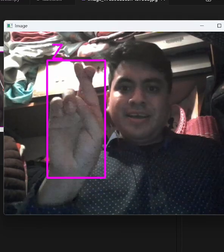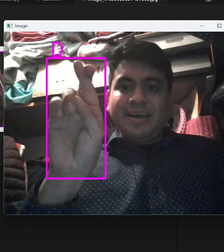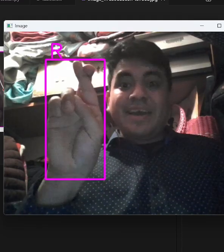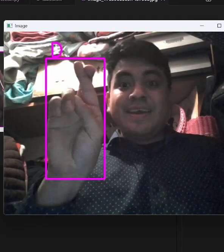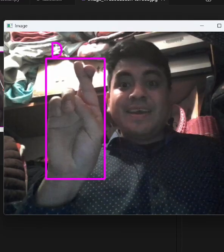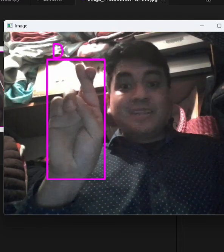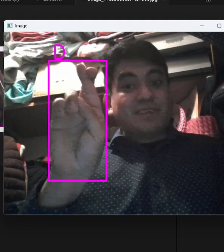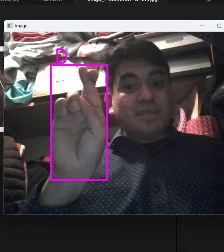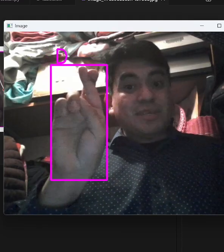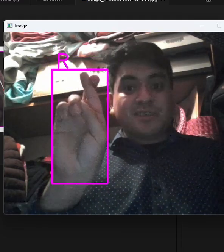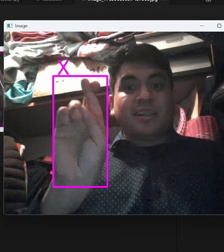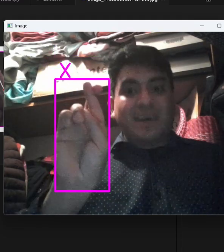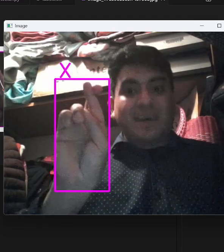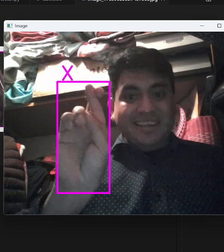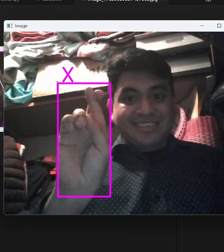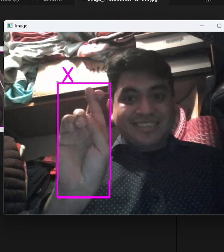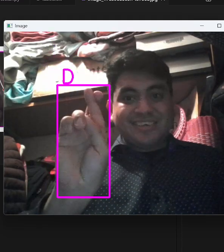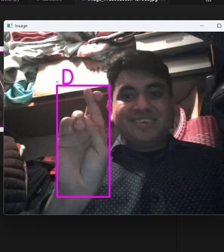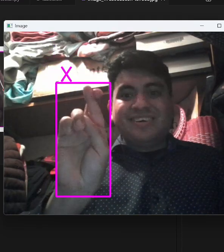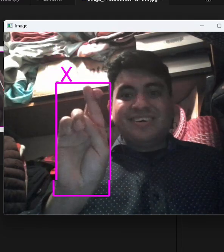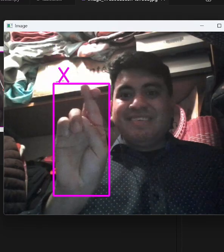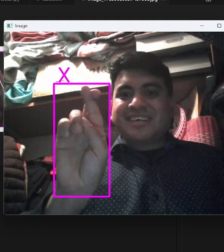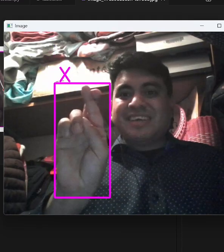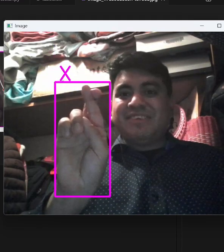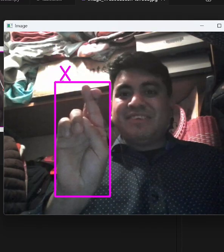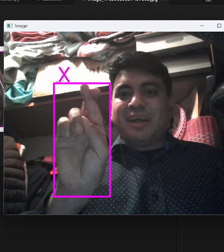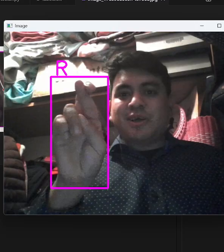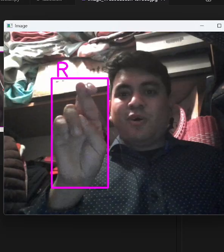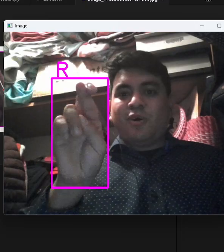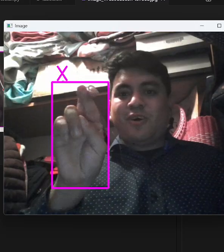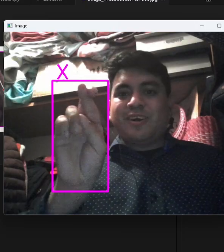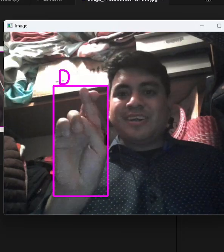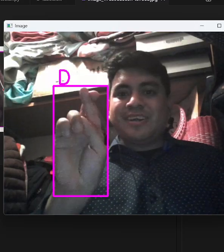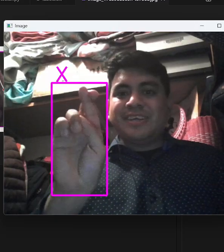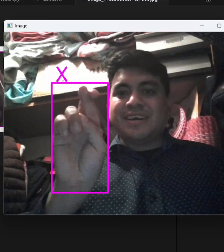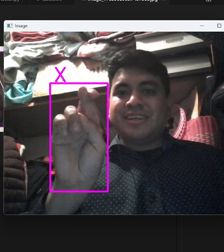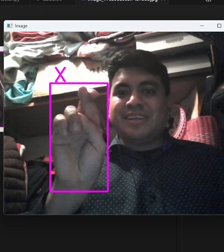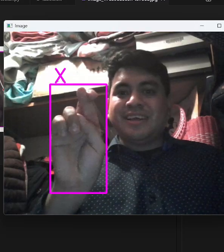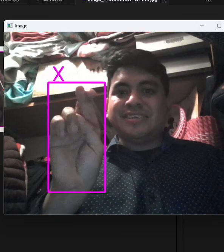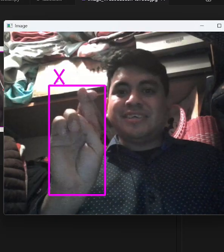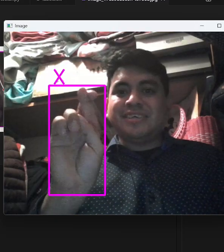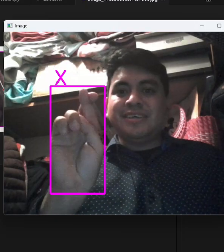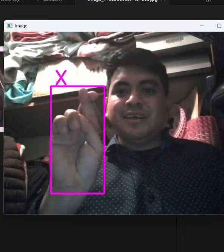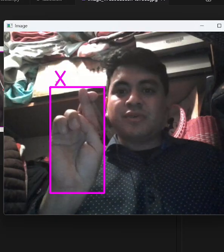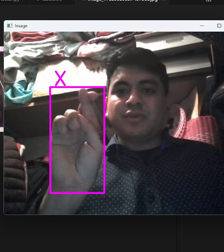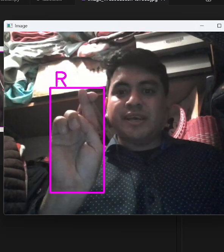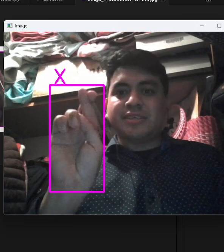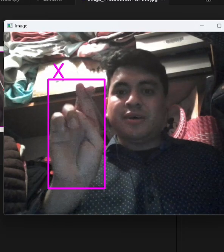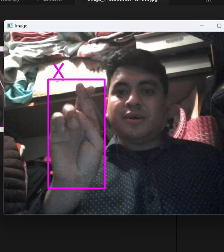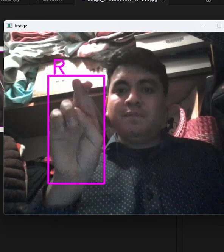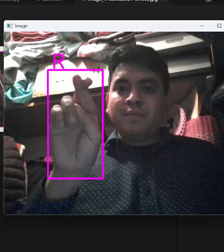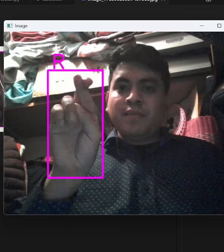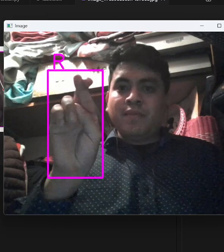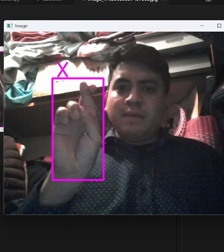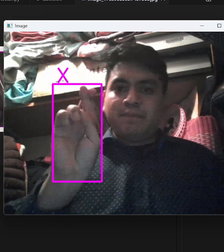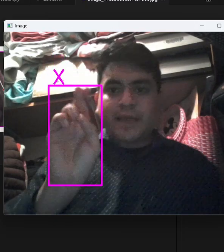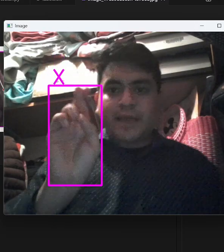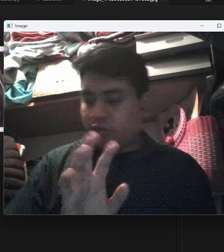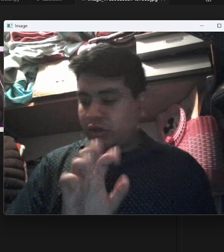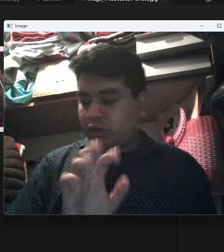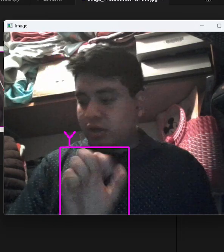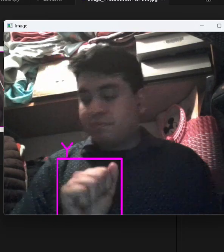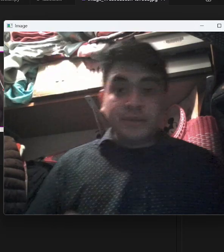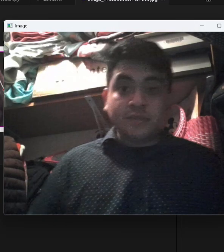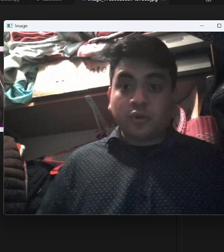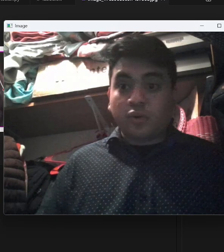And again, it really depends on the lighting too, which it kind of be like, because R is kind of like D, at least with ASL. But yeah, there's still a